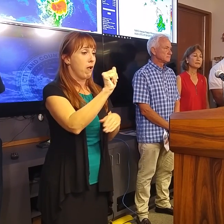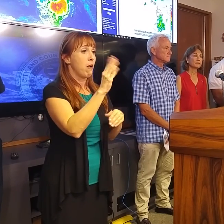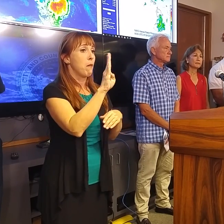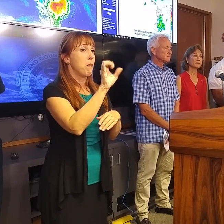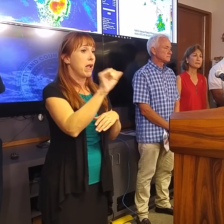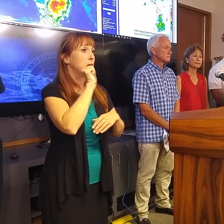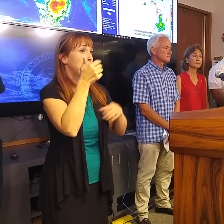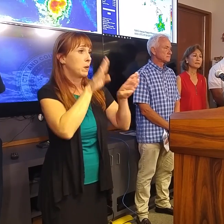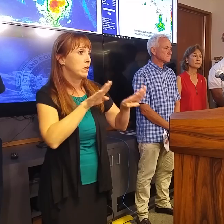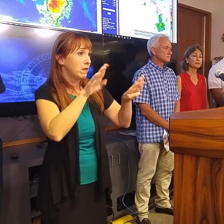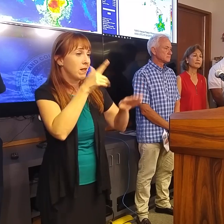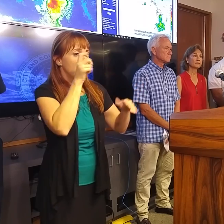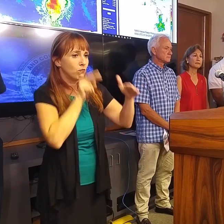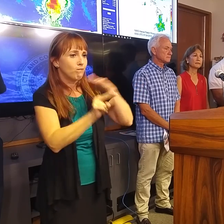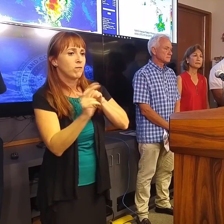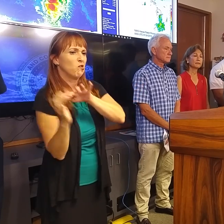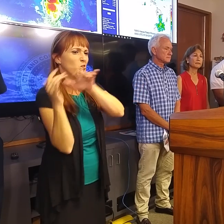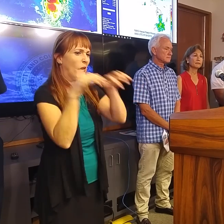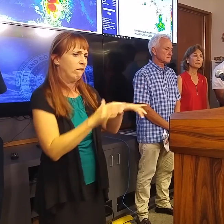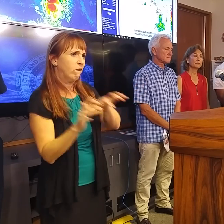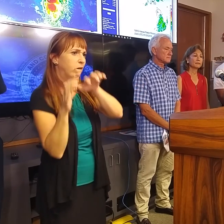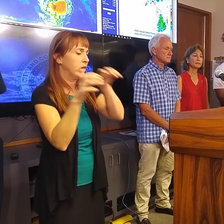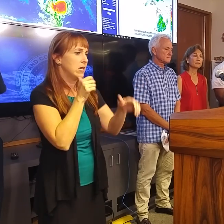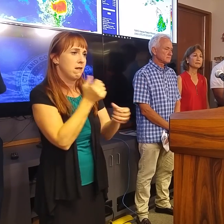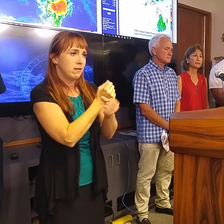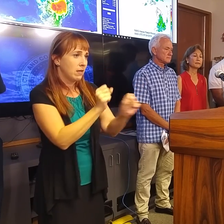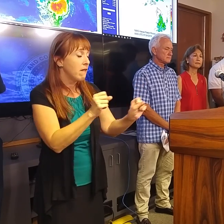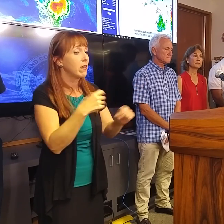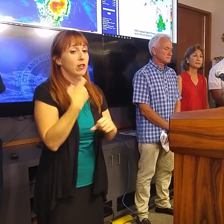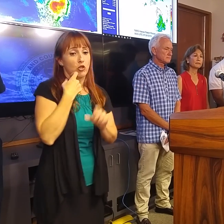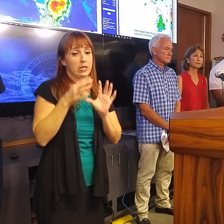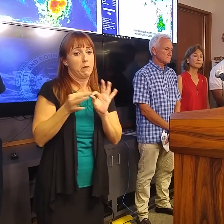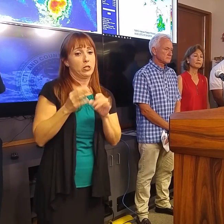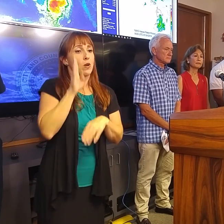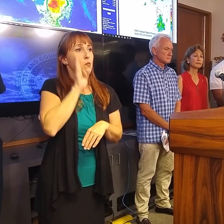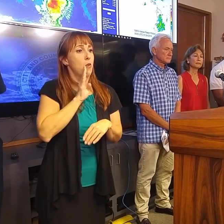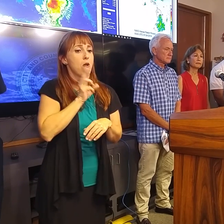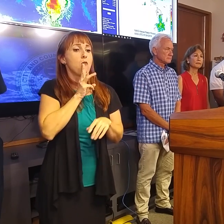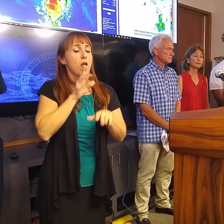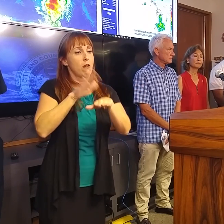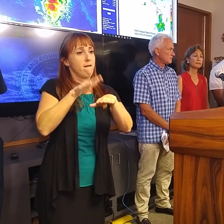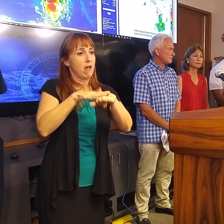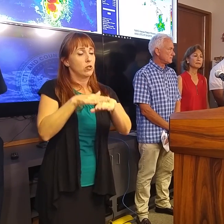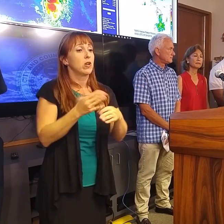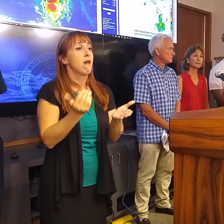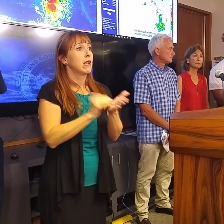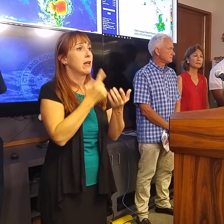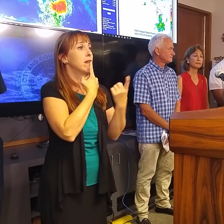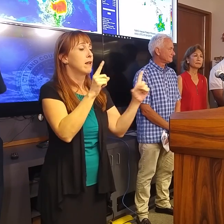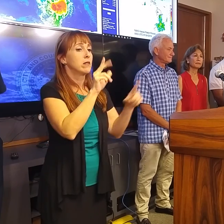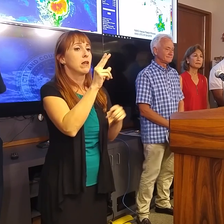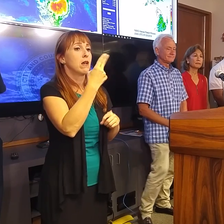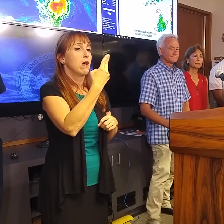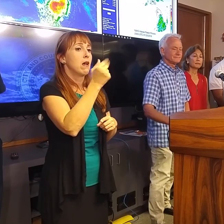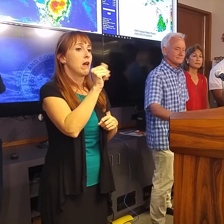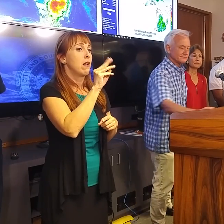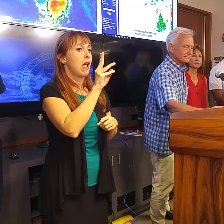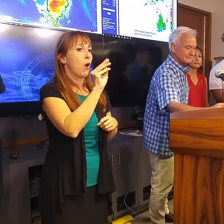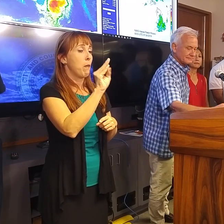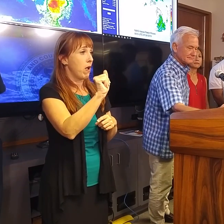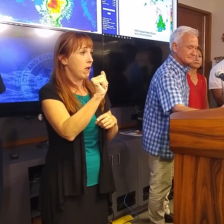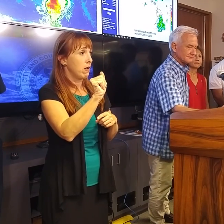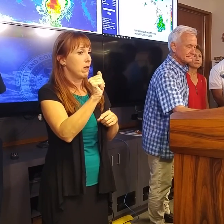Sunday due to anticipated rough waters and, as was just mentioned, brown water advisories. So we again announced that Hanama Bay will be closed